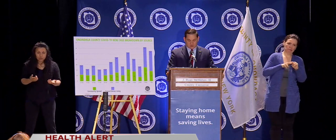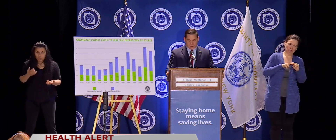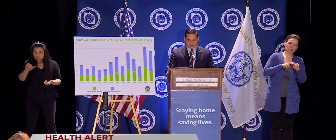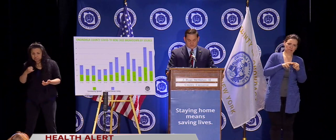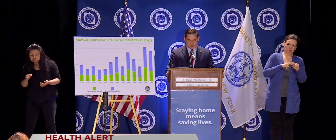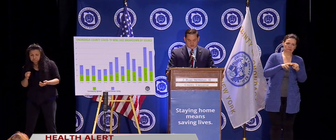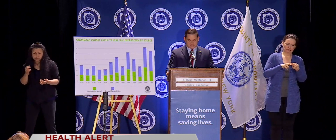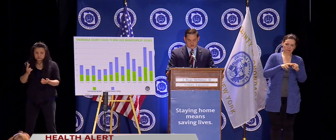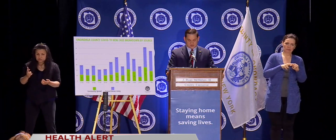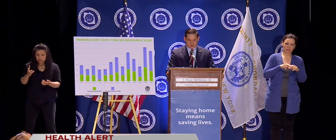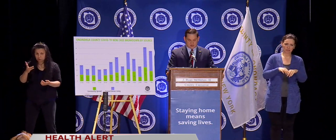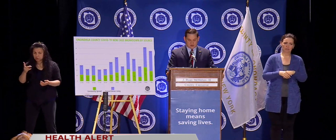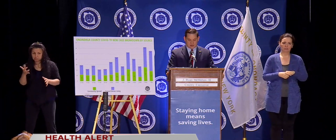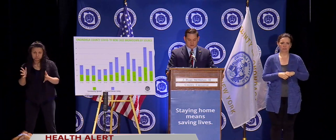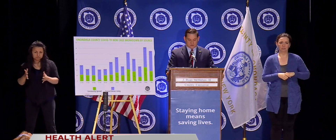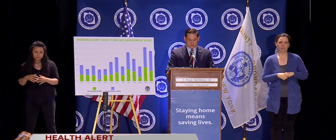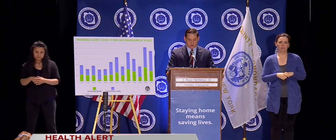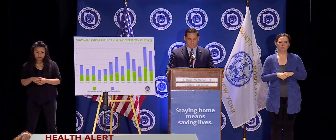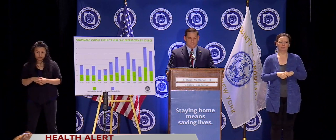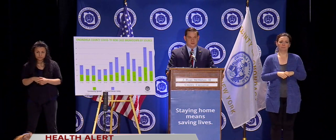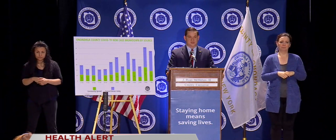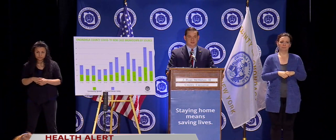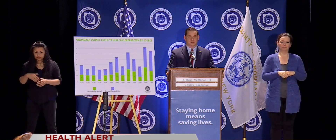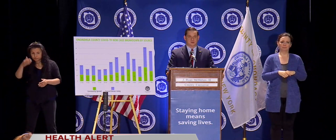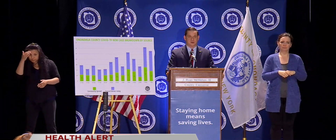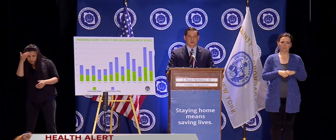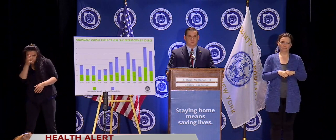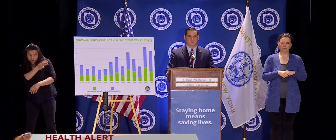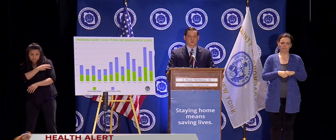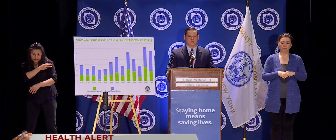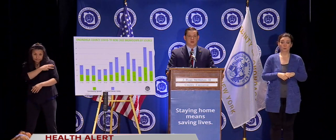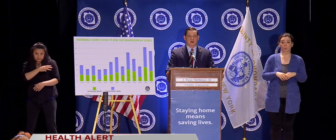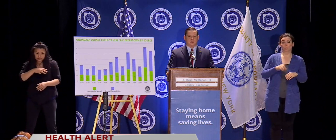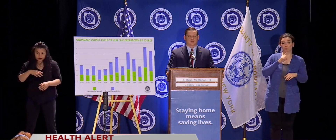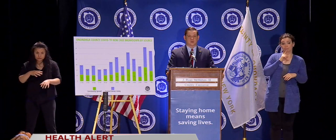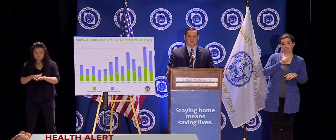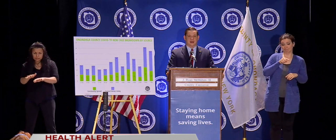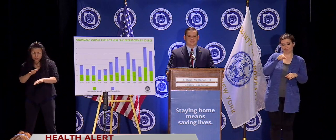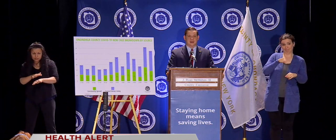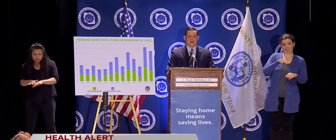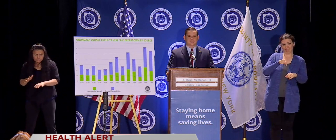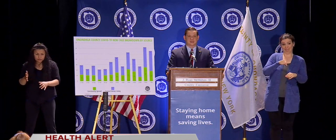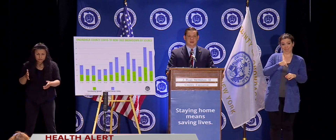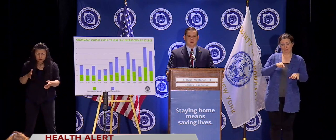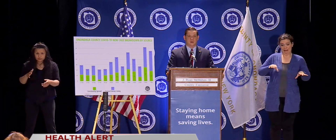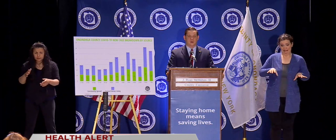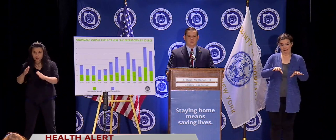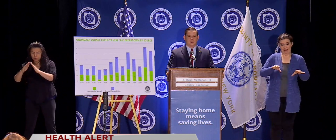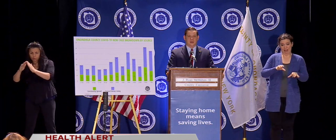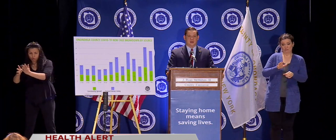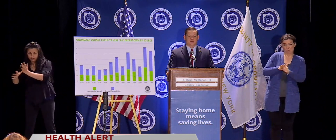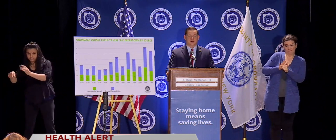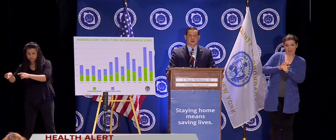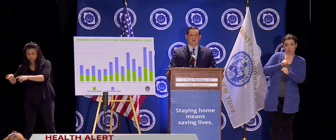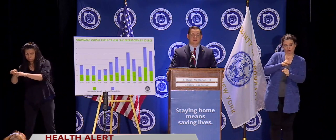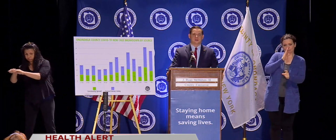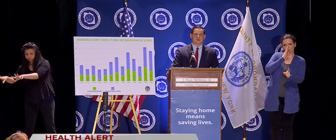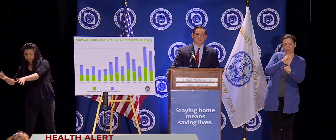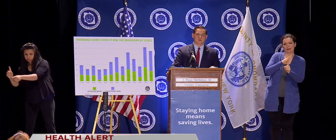Overall, out of our active cases, again, 2/3 essentially related to household contacts now